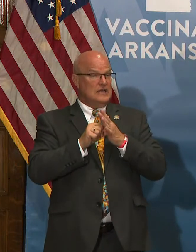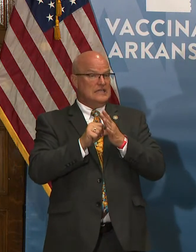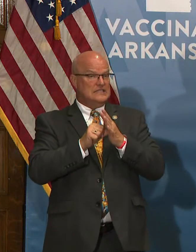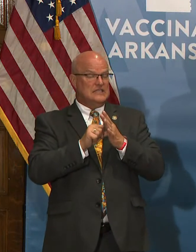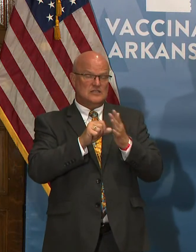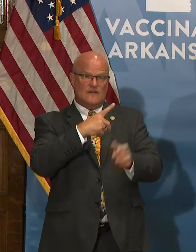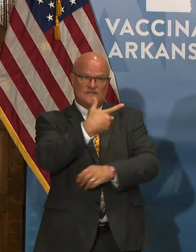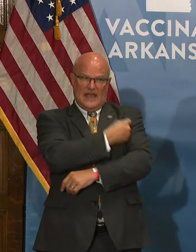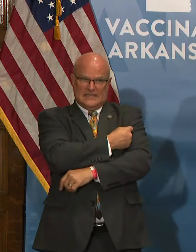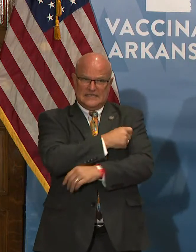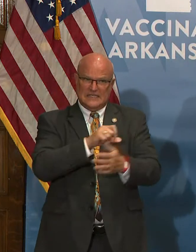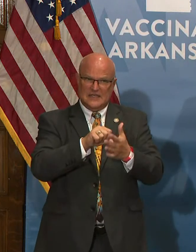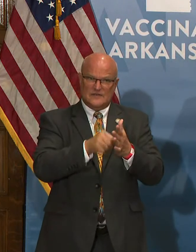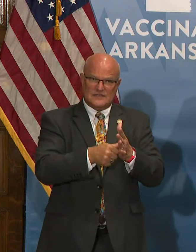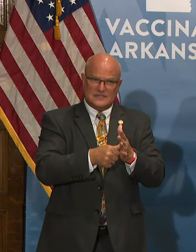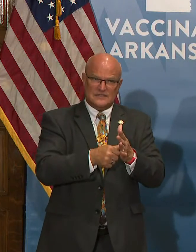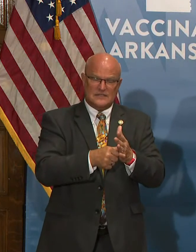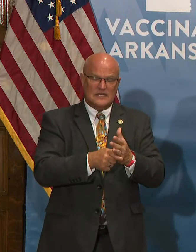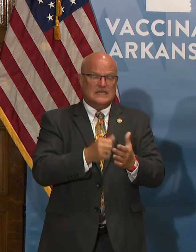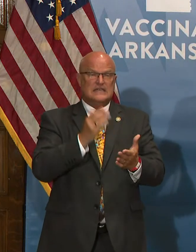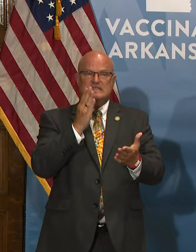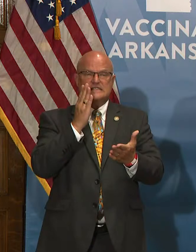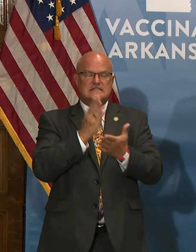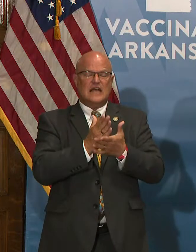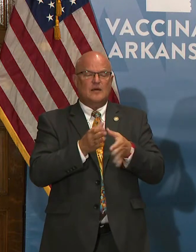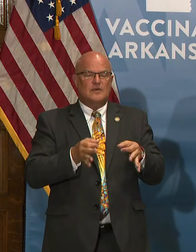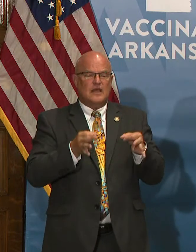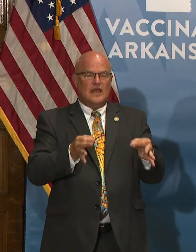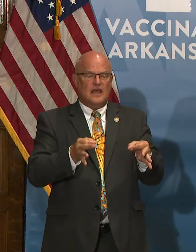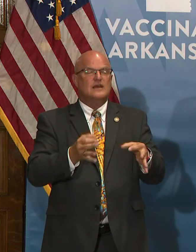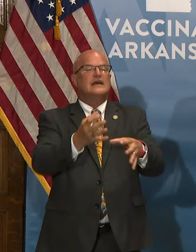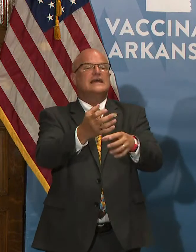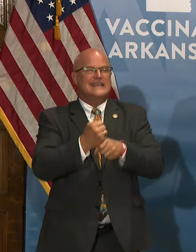vaccination emphasis with Stop the Hesitation, Get the Vaccination